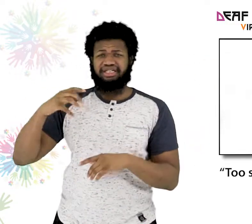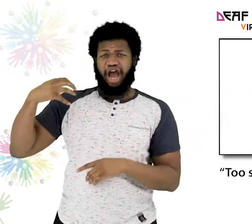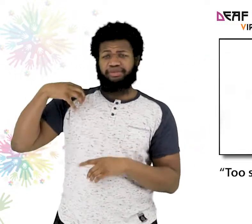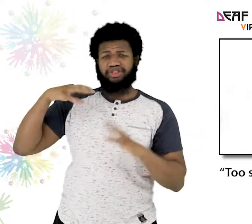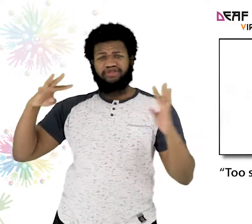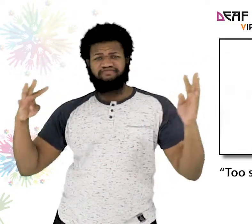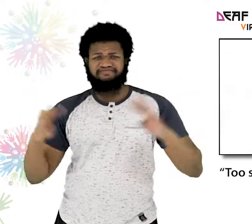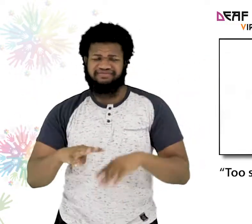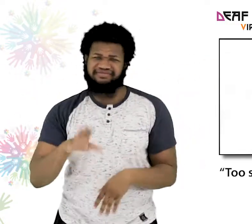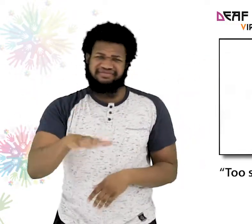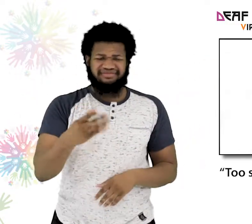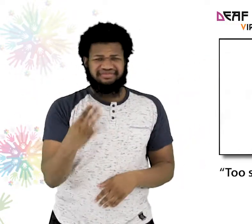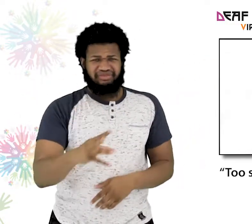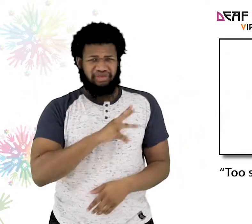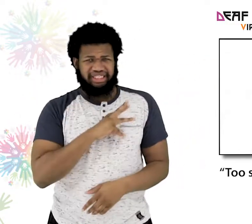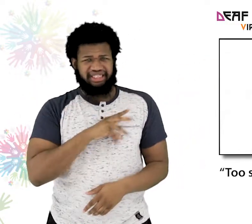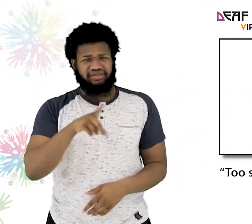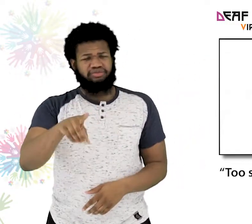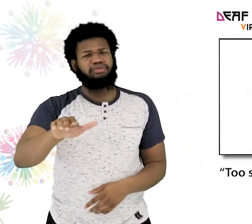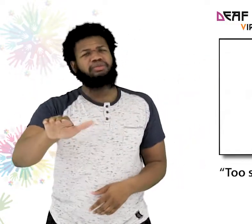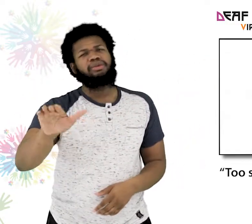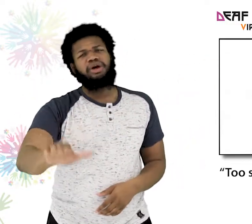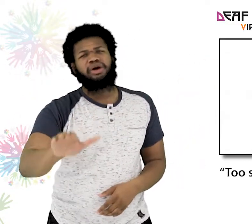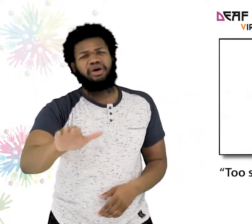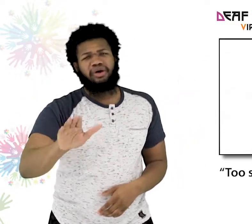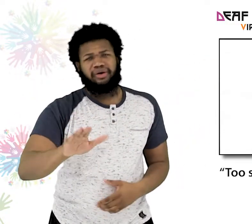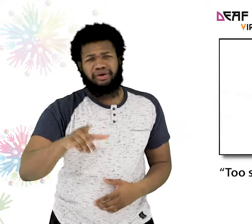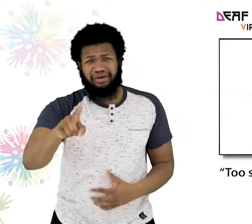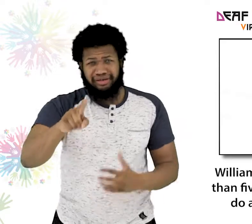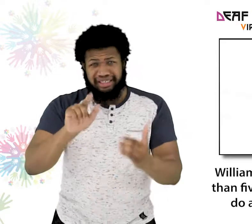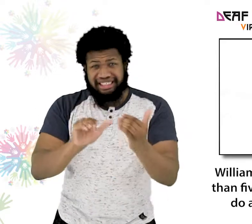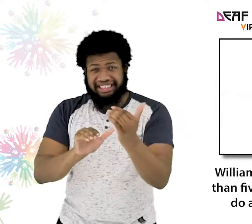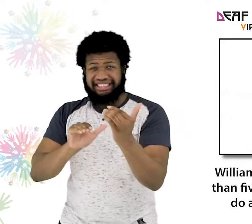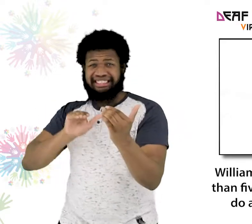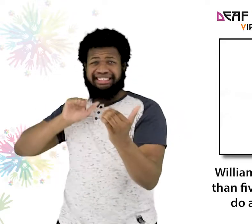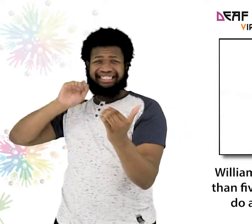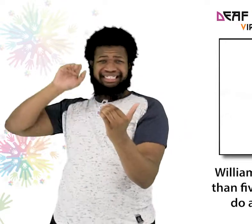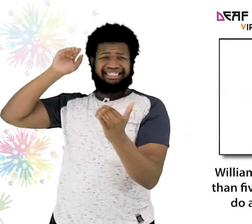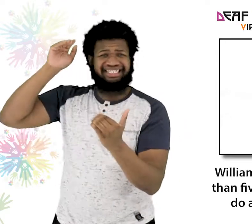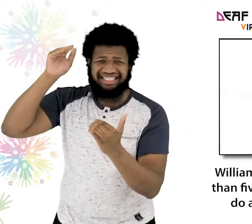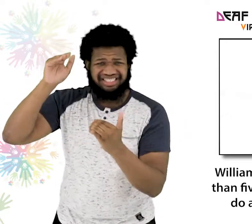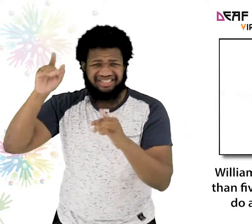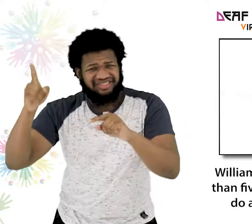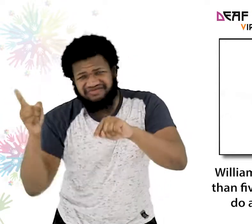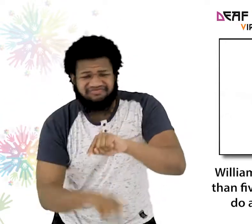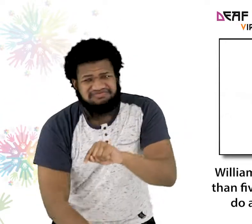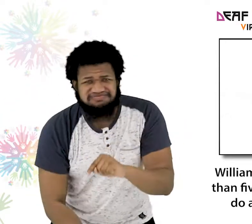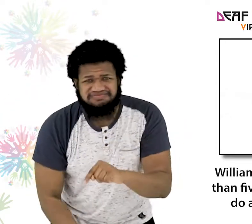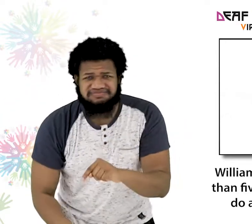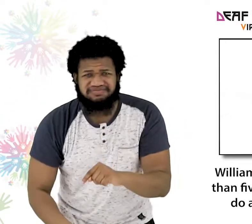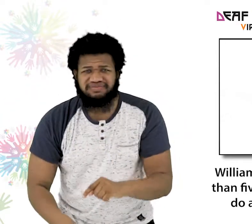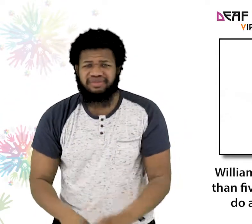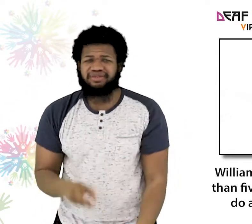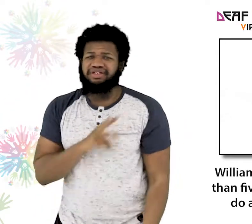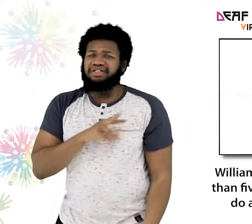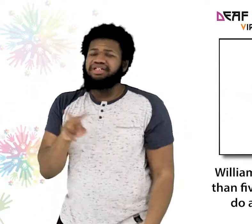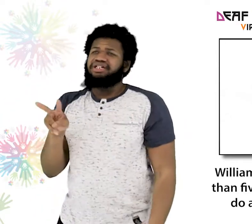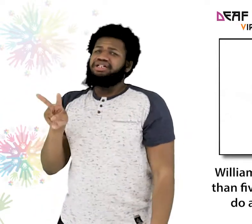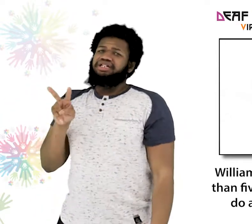Eh, too small, the team captain said. William never got much taller than 5'5". He couldn't